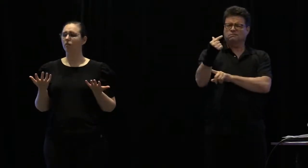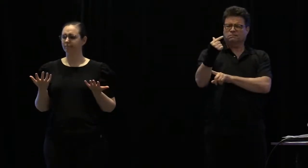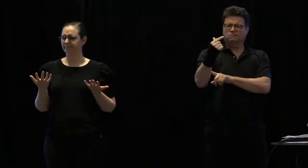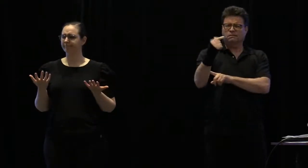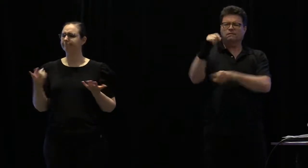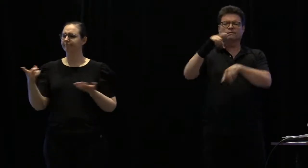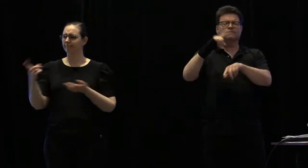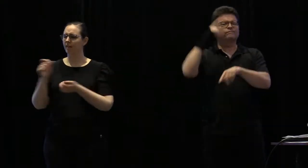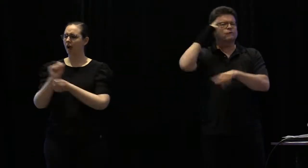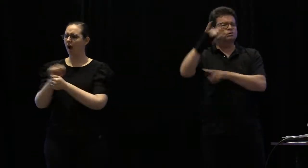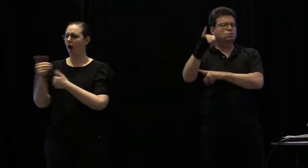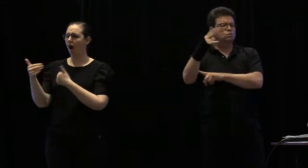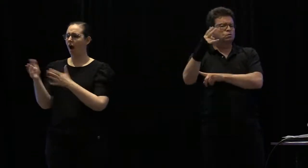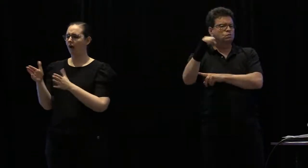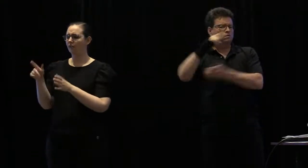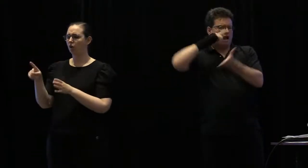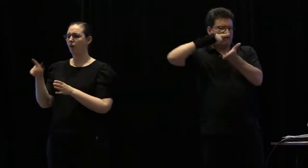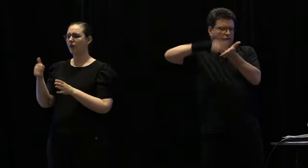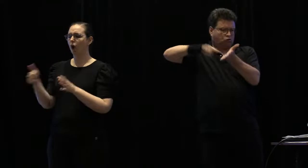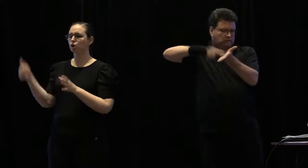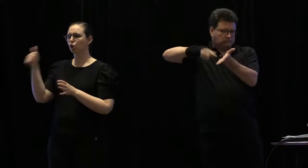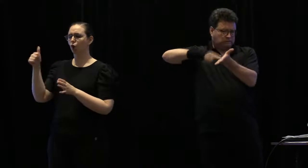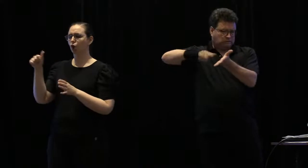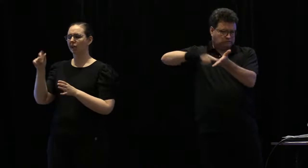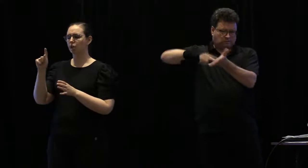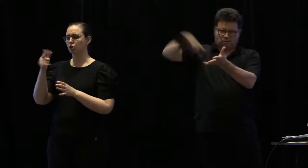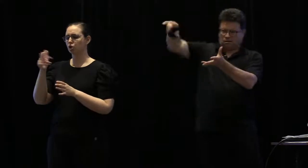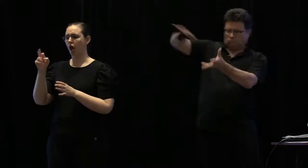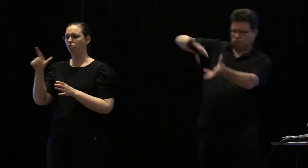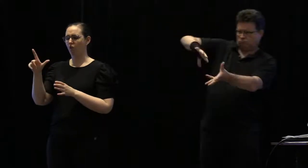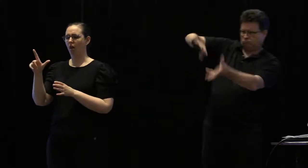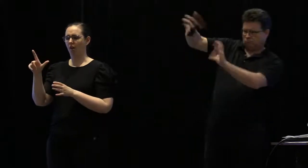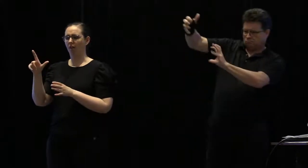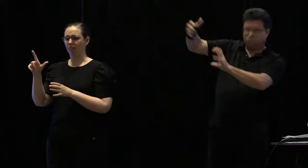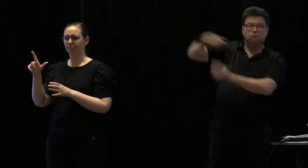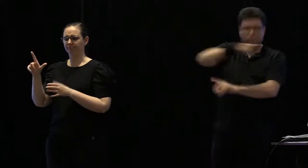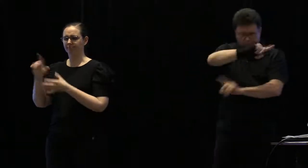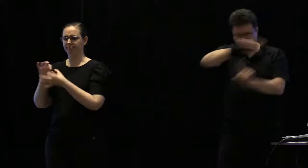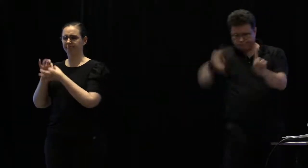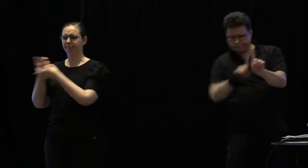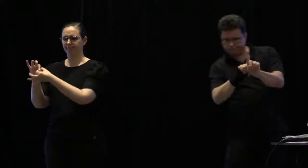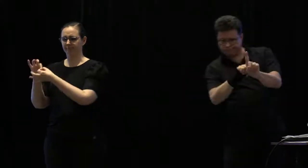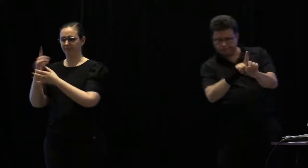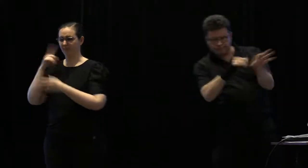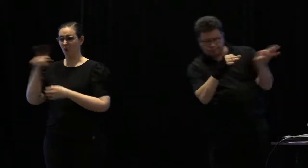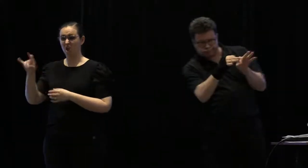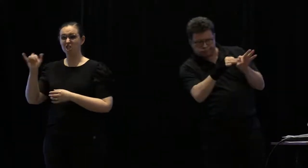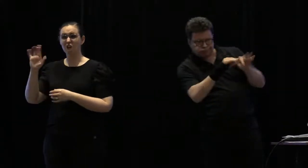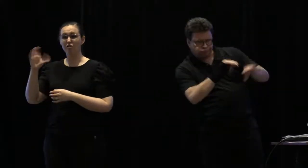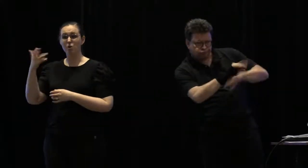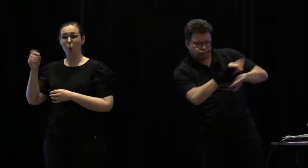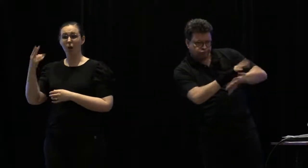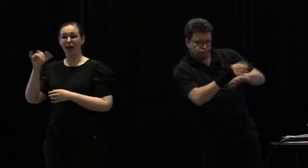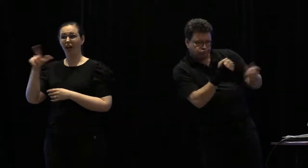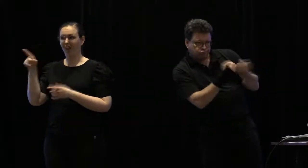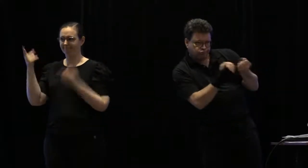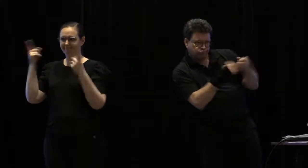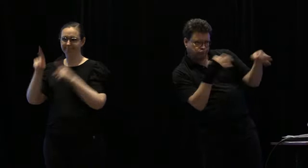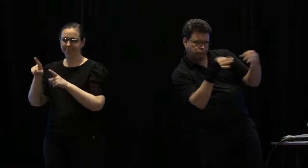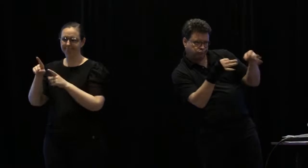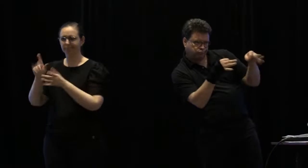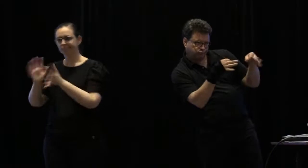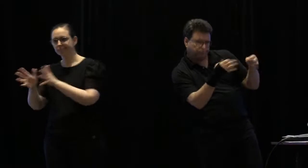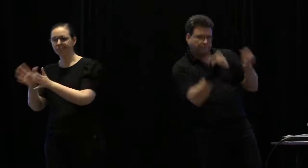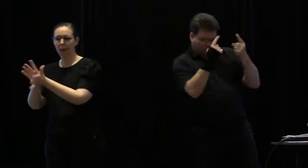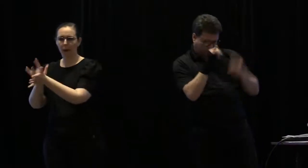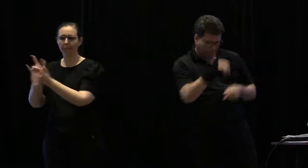for the Office of the Attorney General during the Jericho Hill School investigation.